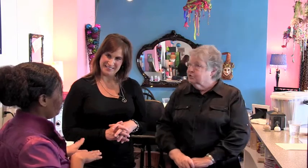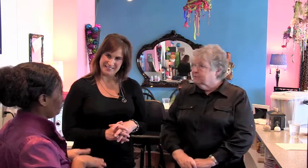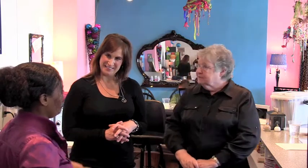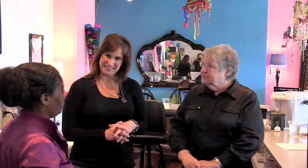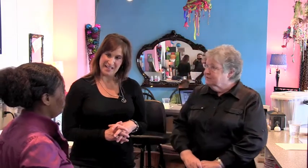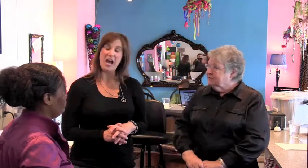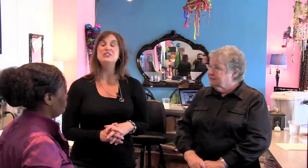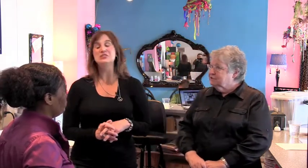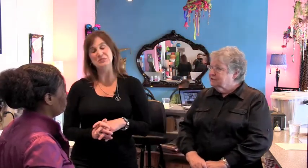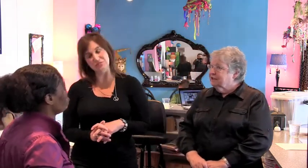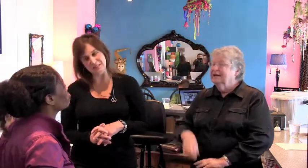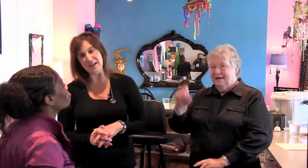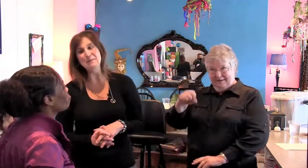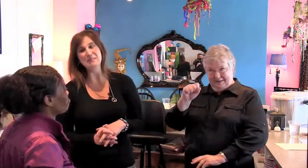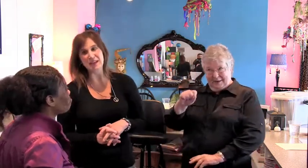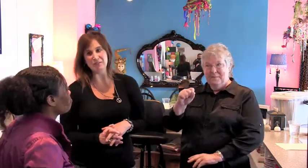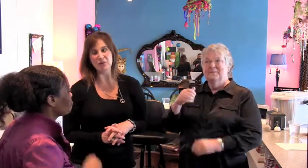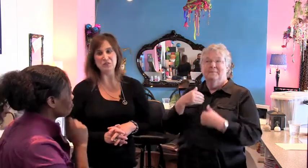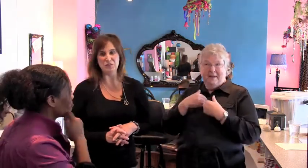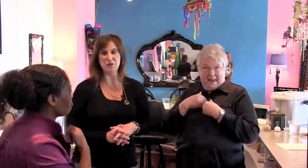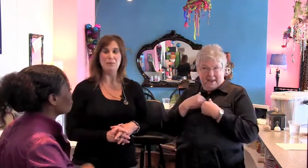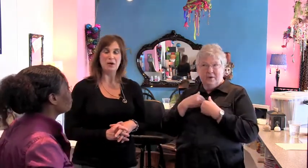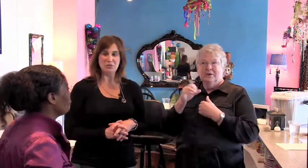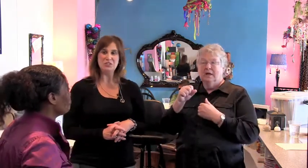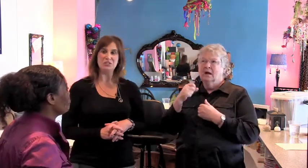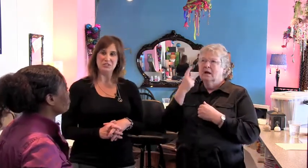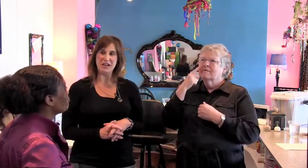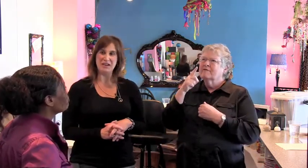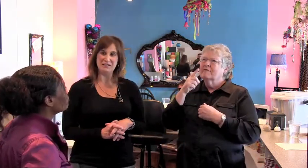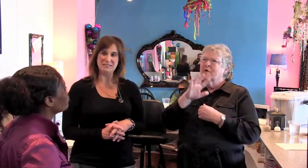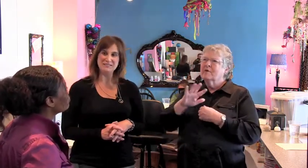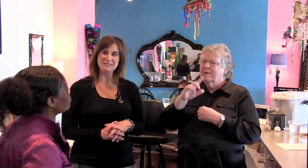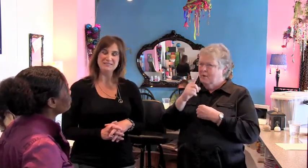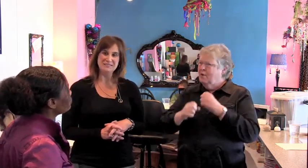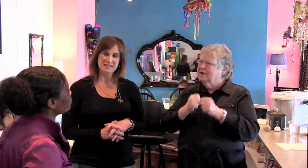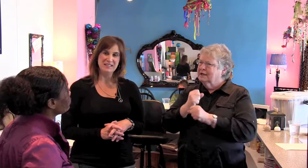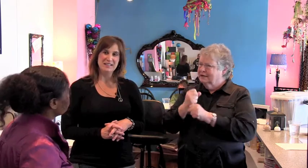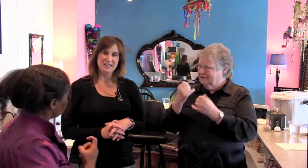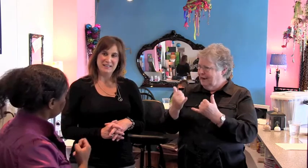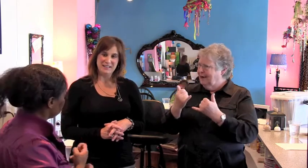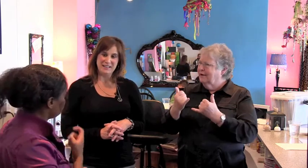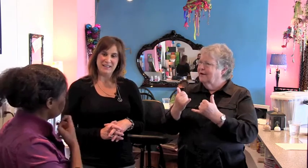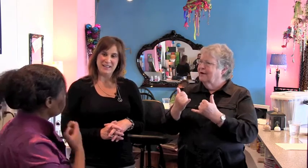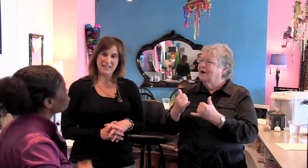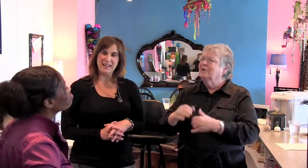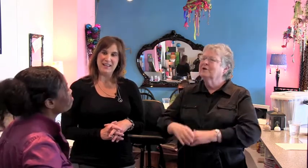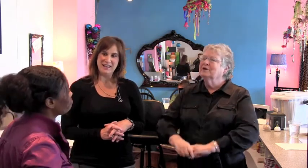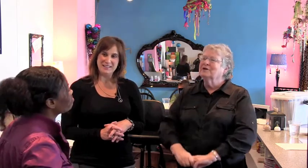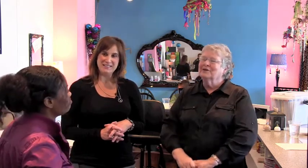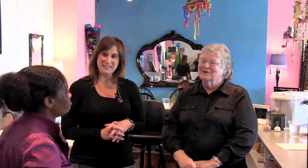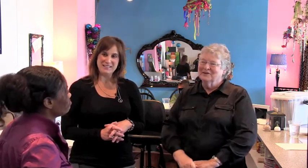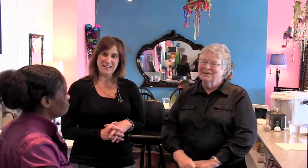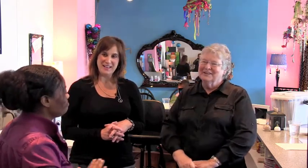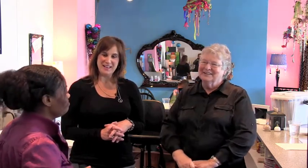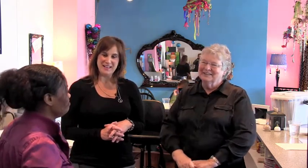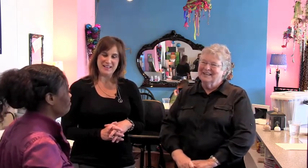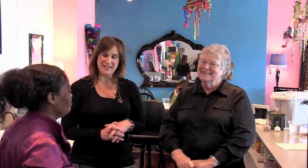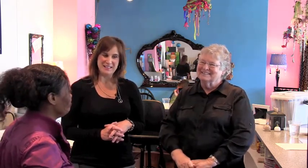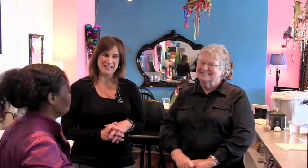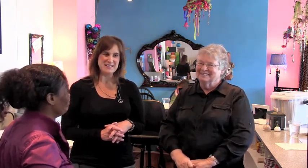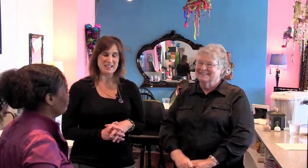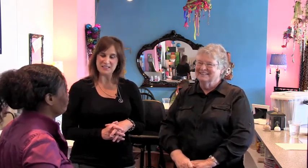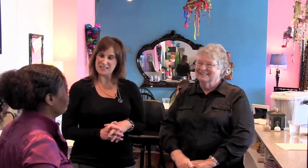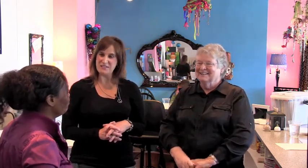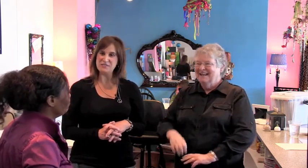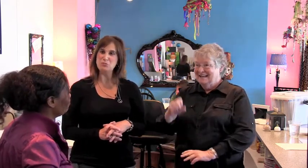You own this business? Is that what you said? Yep. I've owned it for about a year now. Oh, a year. Okay.